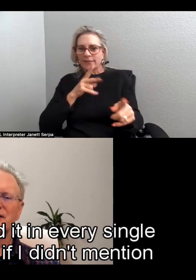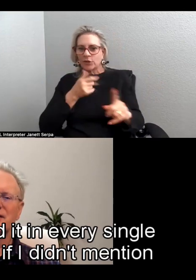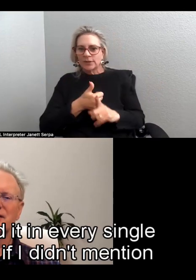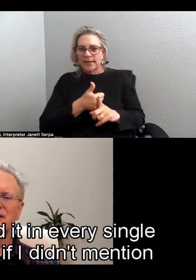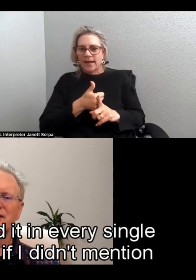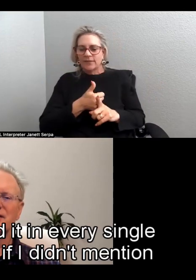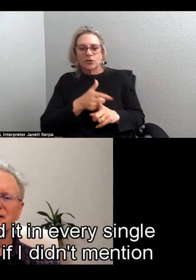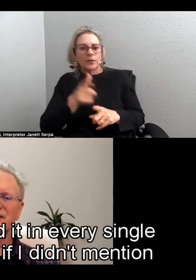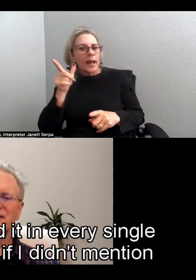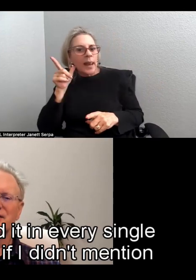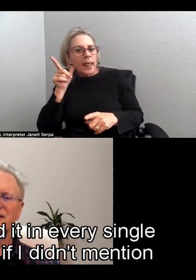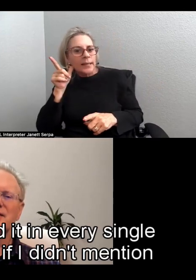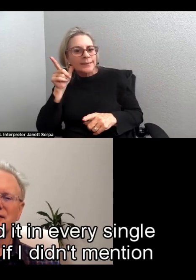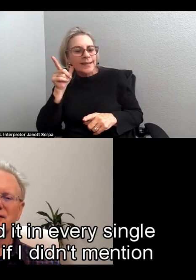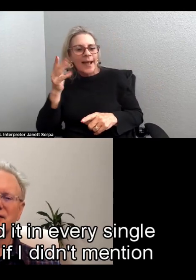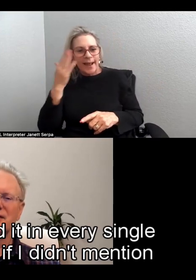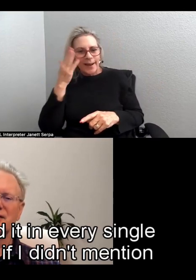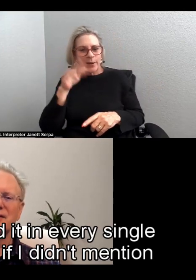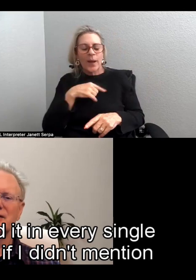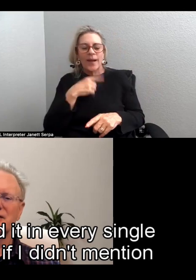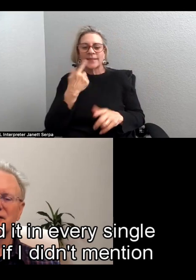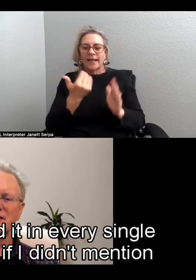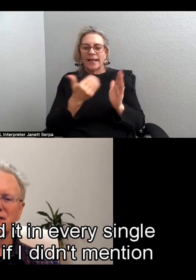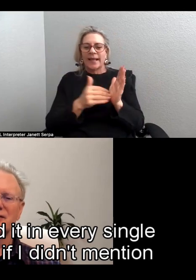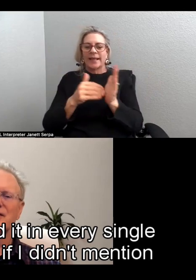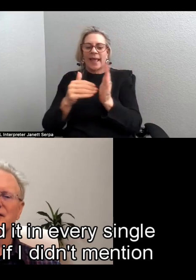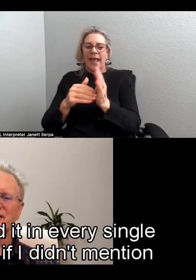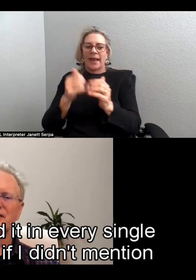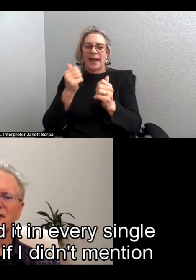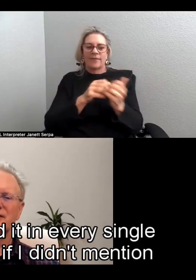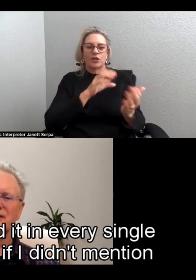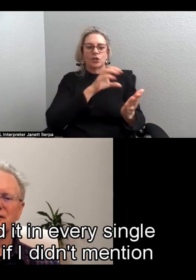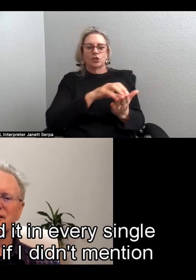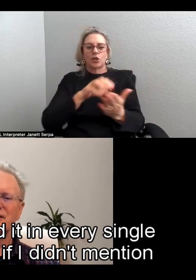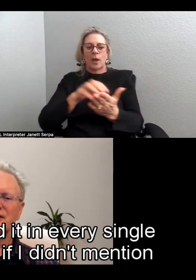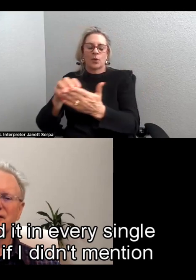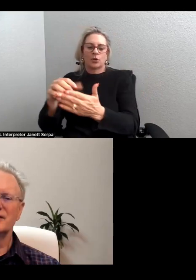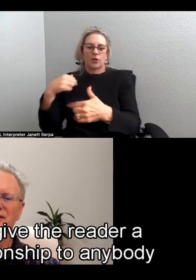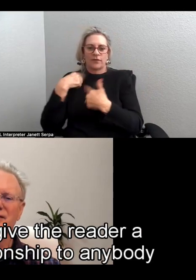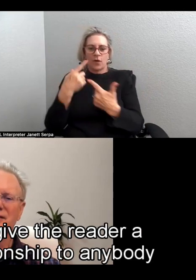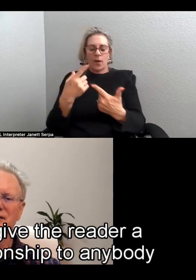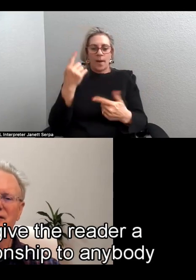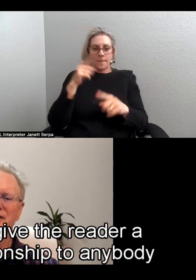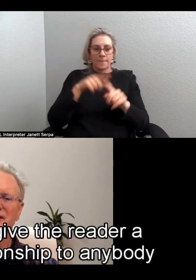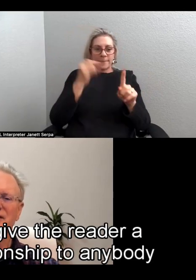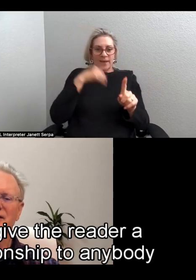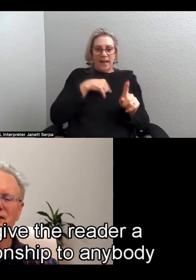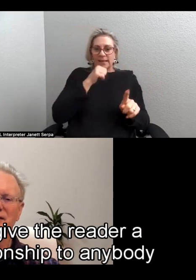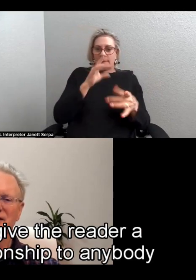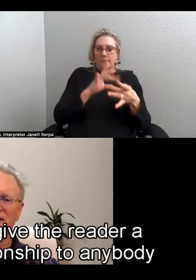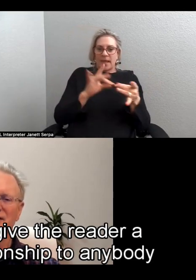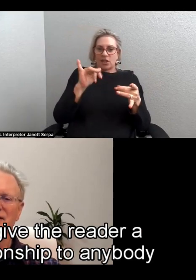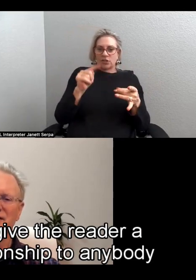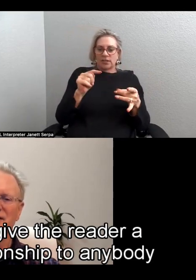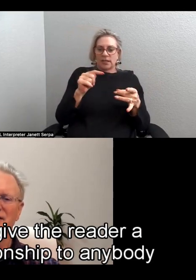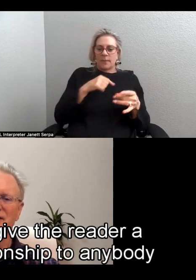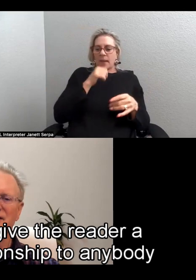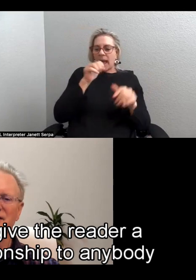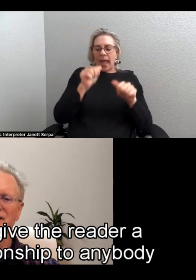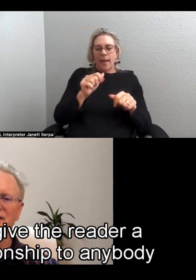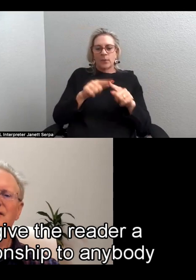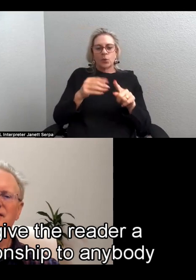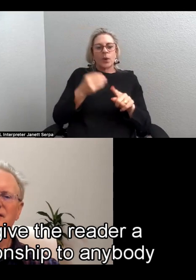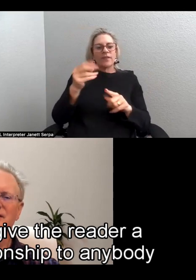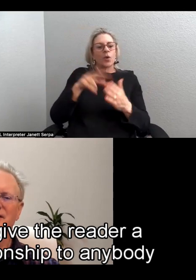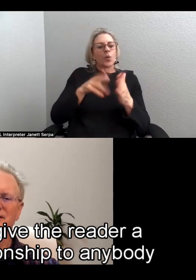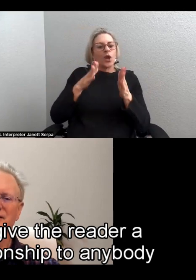I know I've repeated it in every single chapter so far, but if I didn't mention it, I'm not able to give the